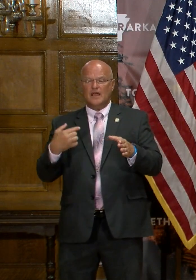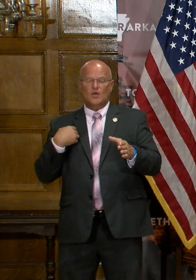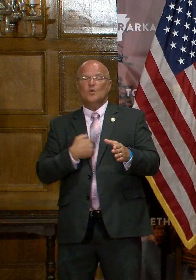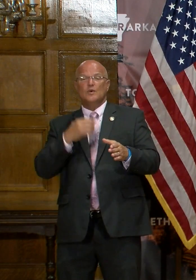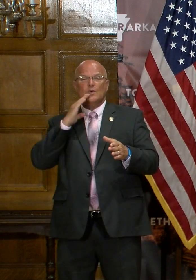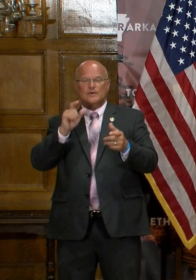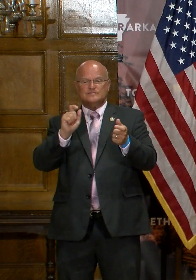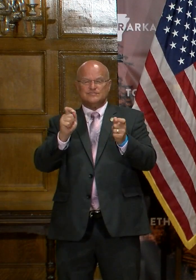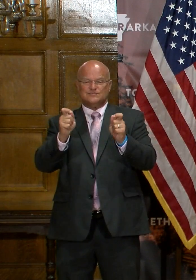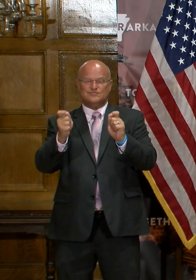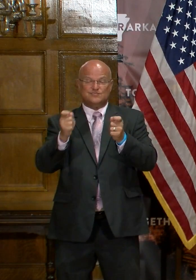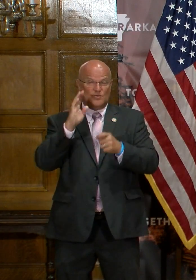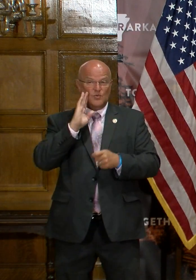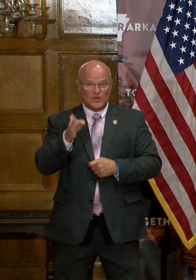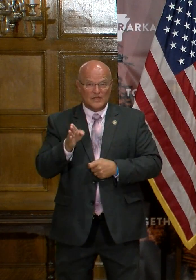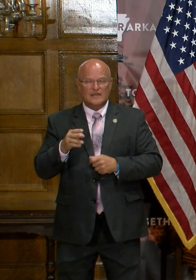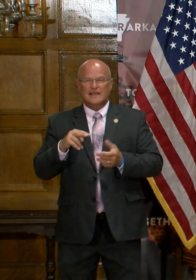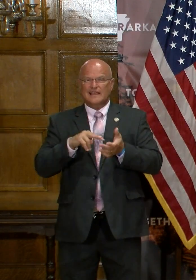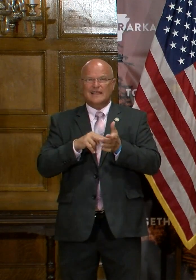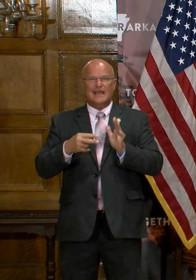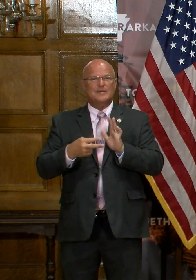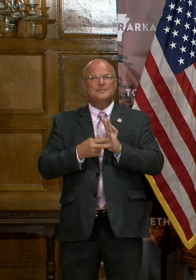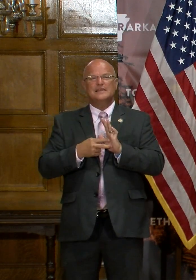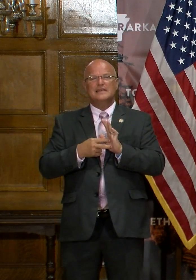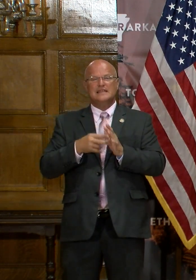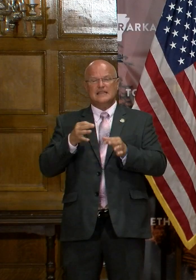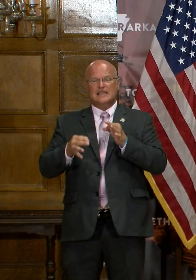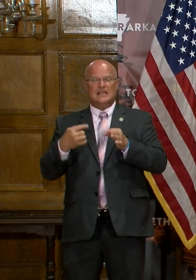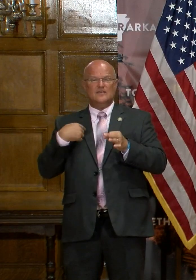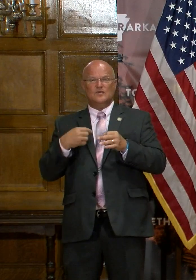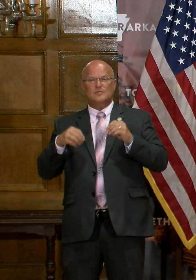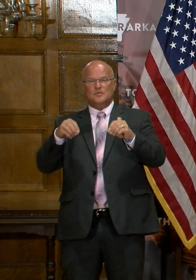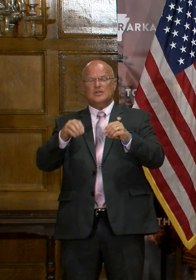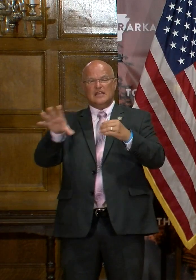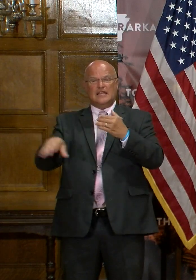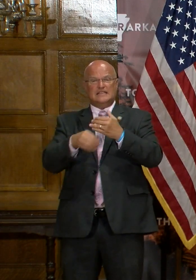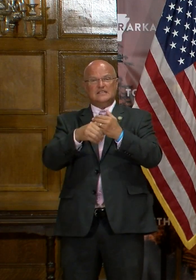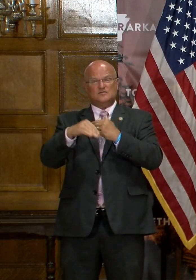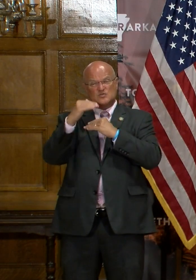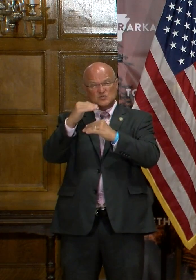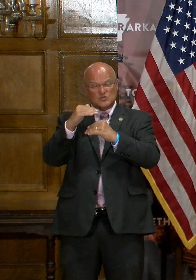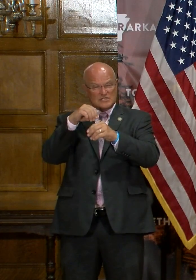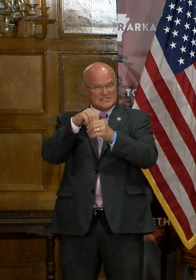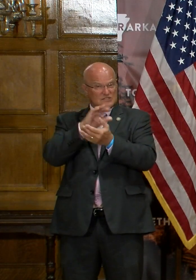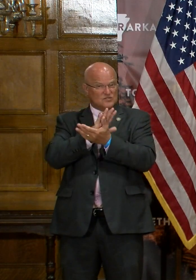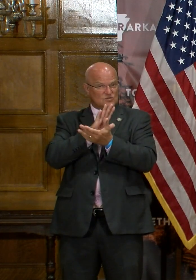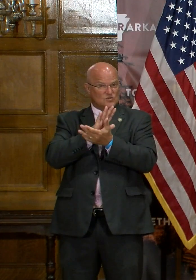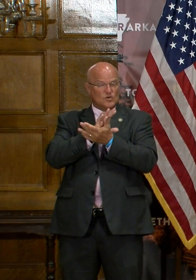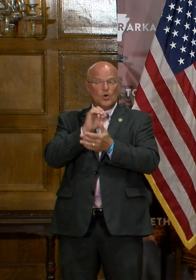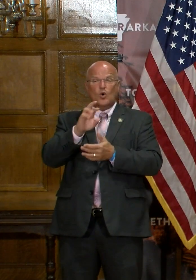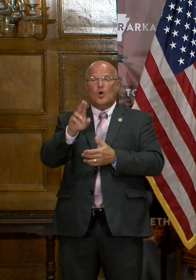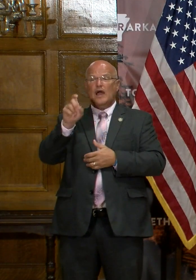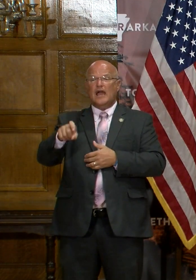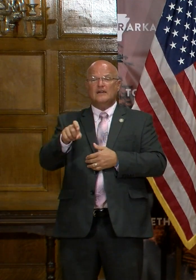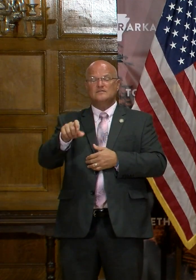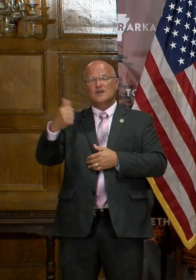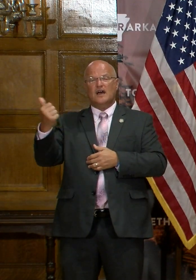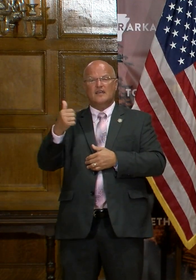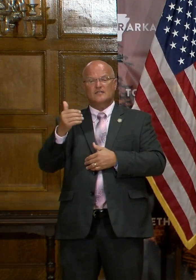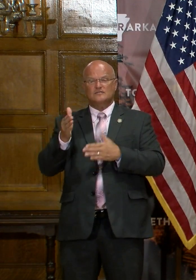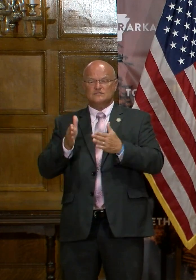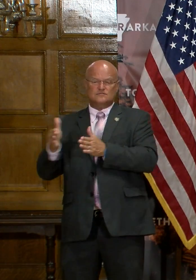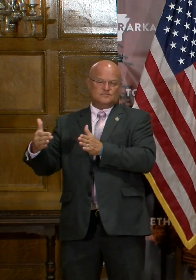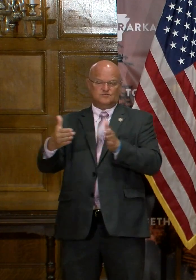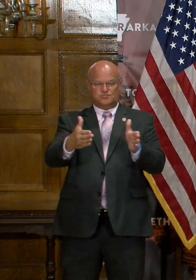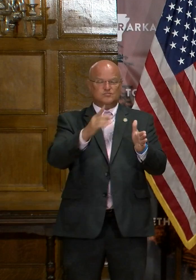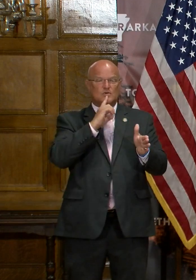adjustments along the way, and I'm speaking of whether we put in additional restrictions or whether we have to take other steps to